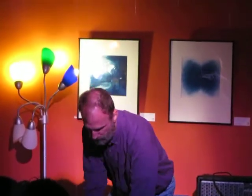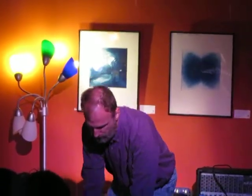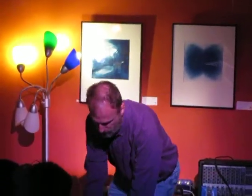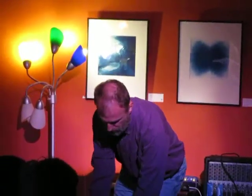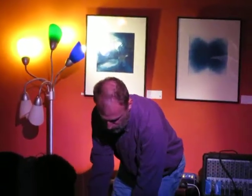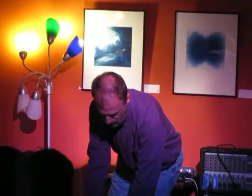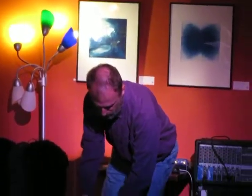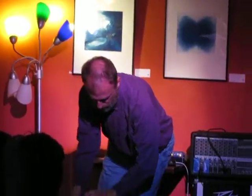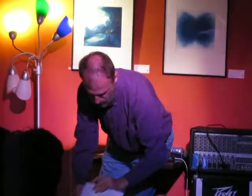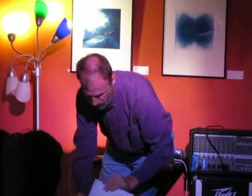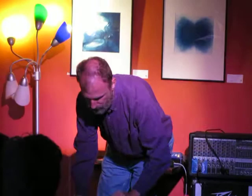Watch him write on the pad.